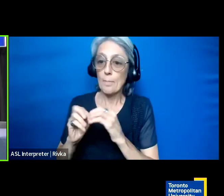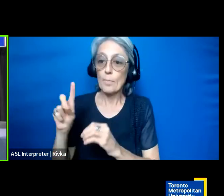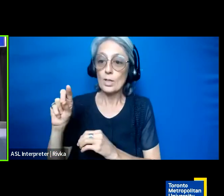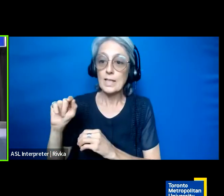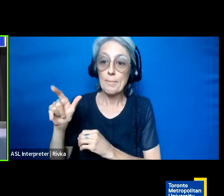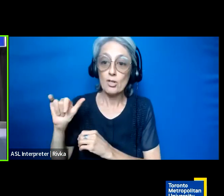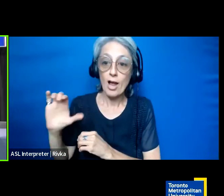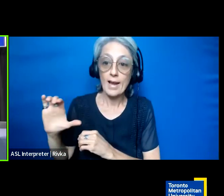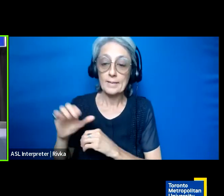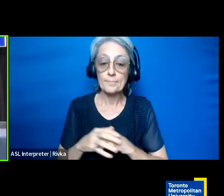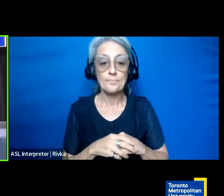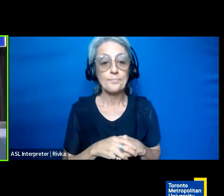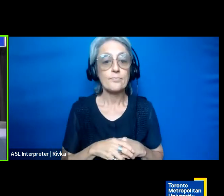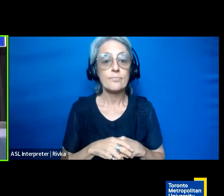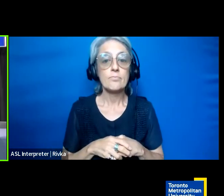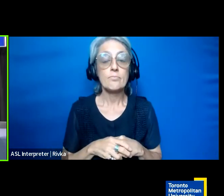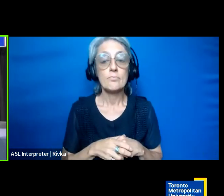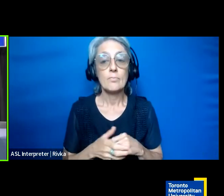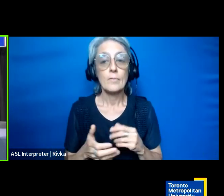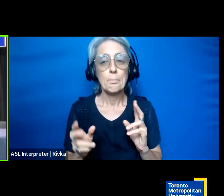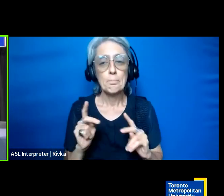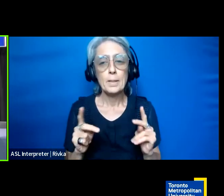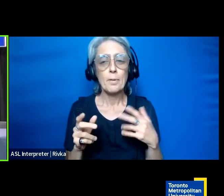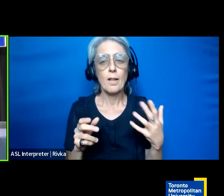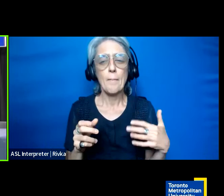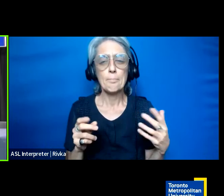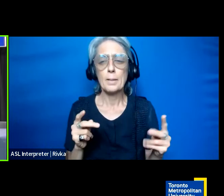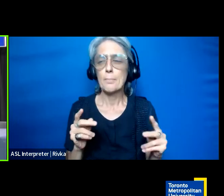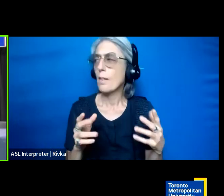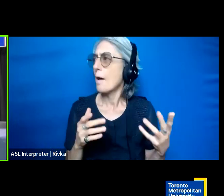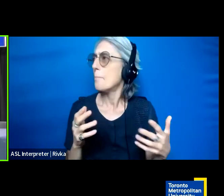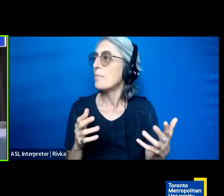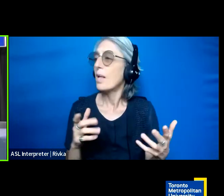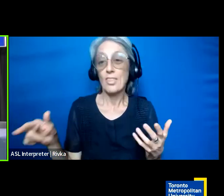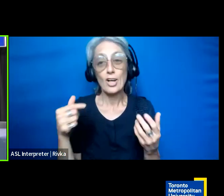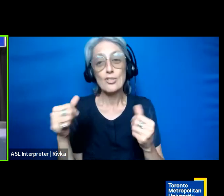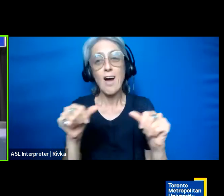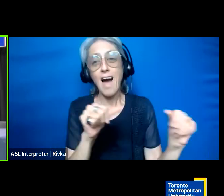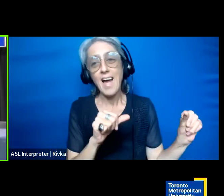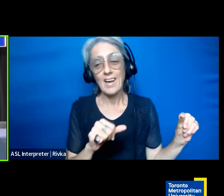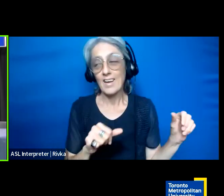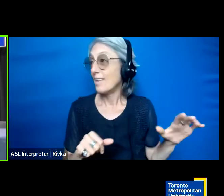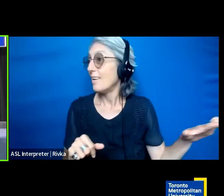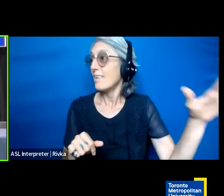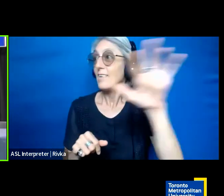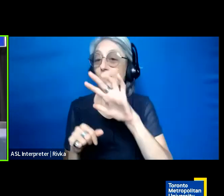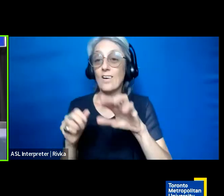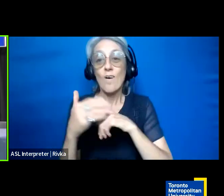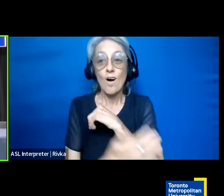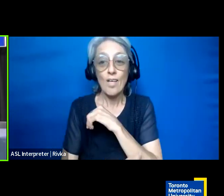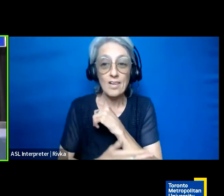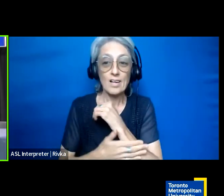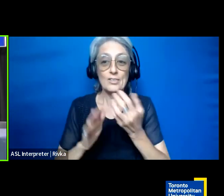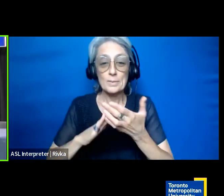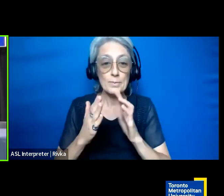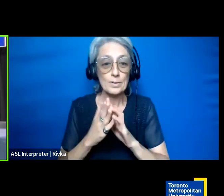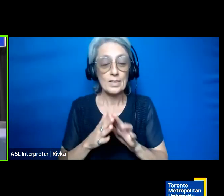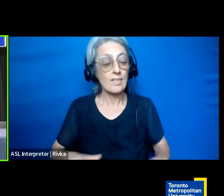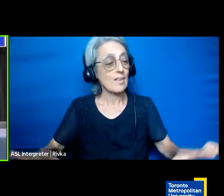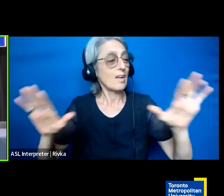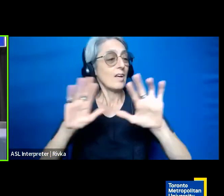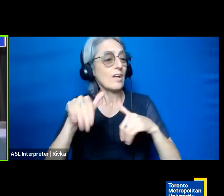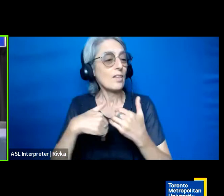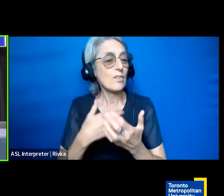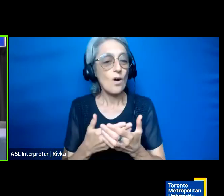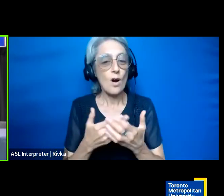think people are trying in every country and in every community to bring